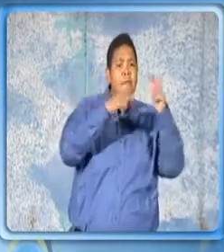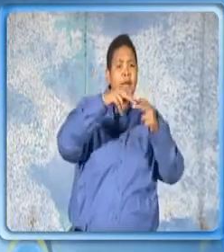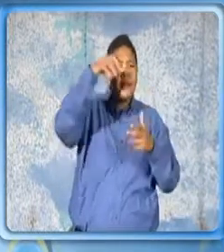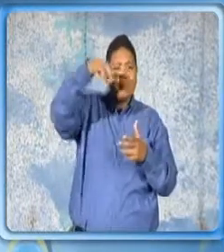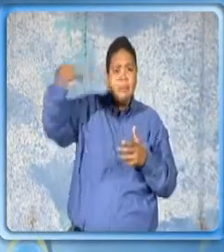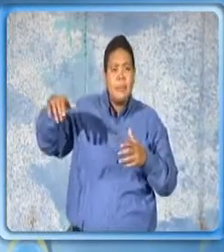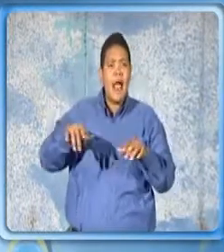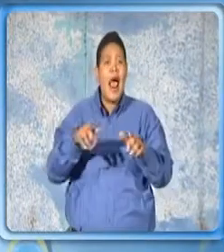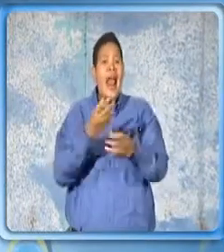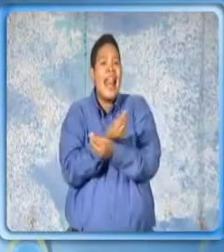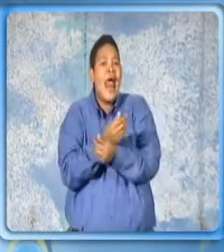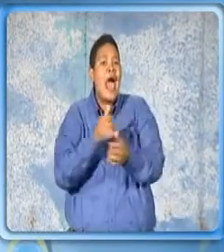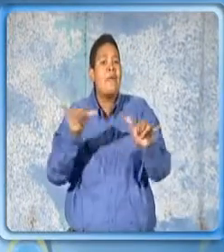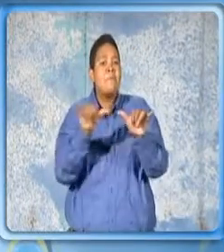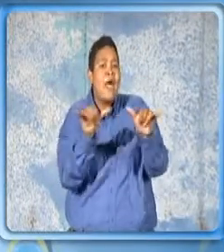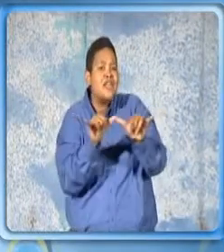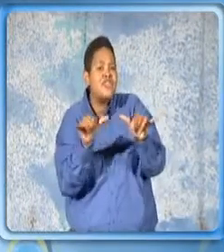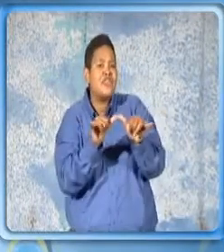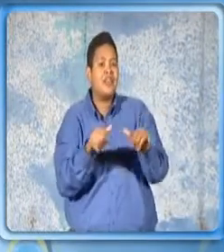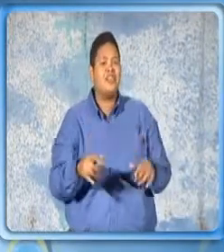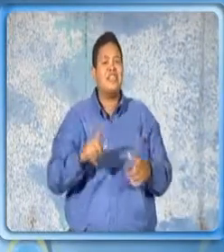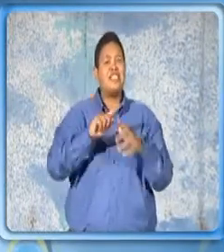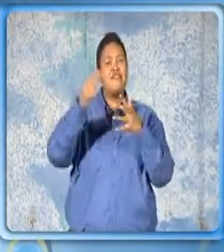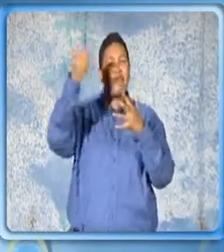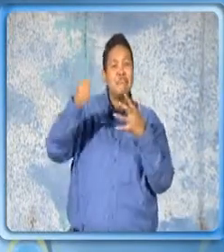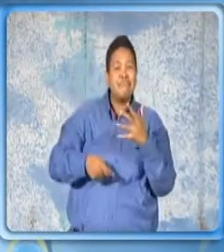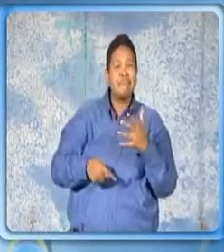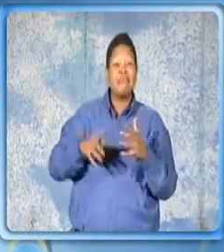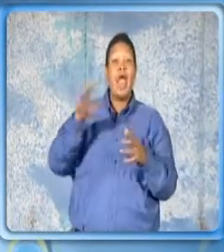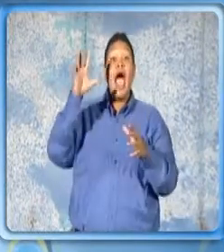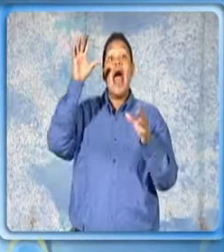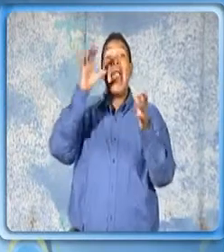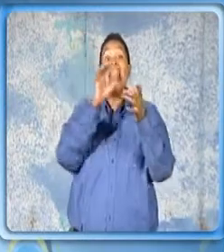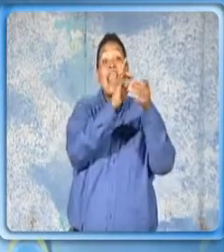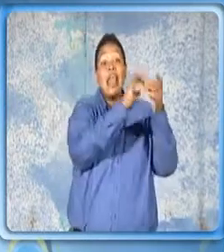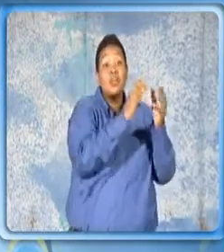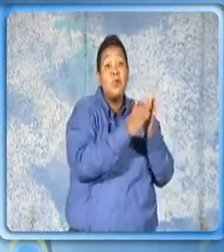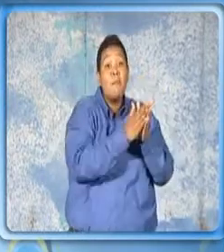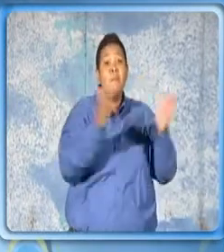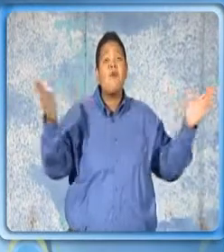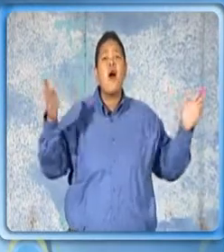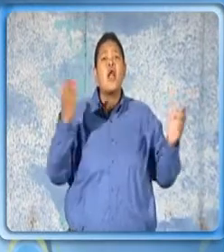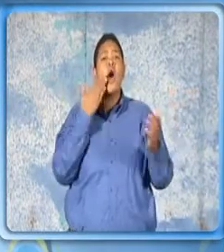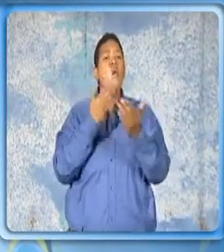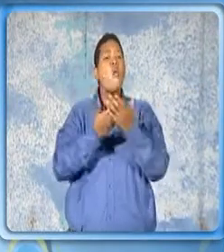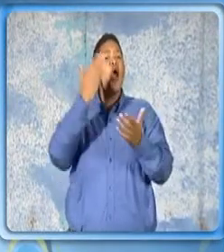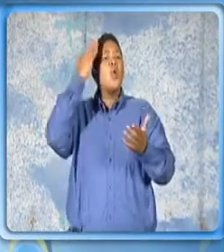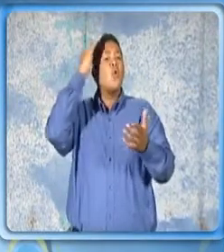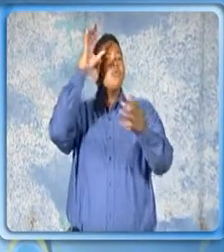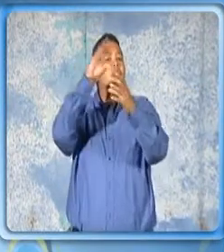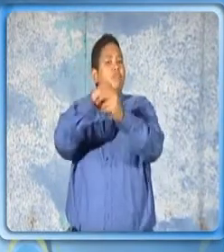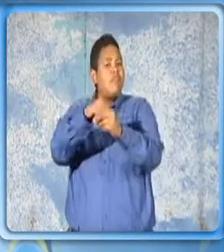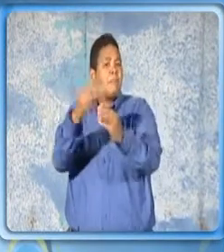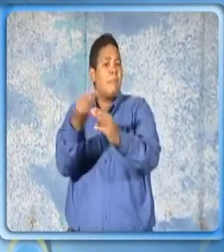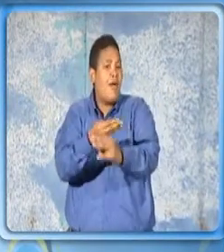measurement, astronomy, etc., and is linked to broad and well-known subdivisions of